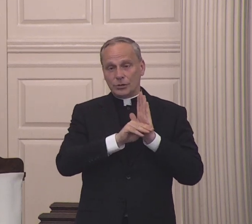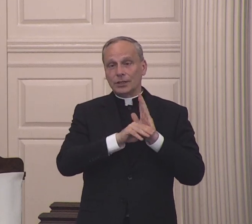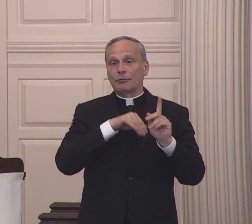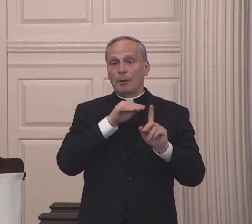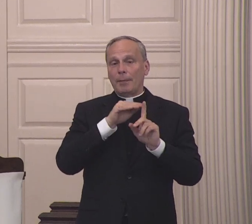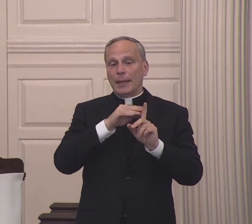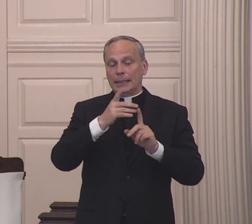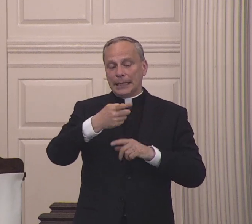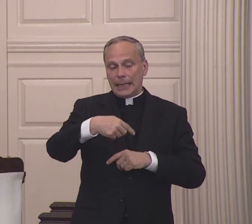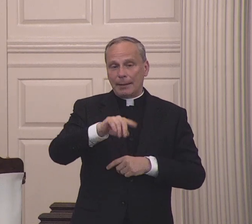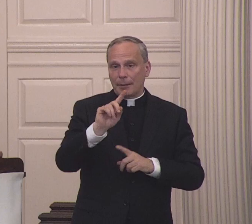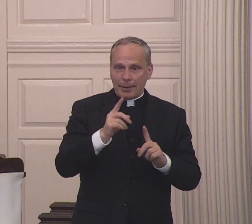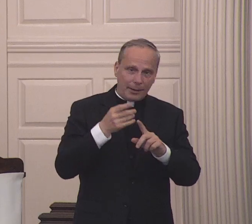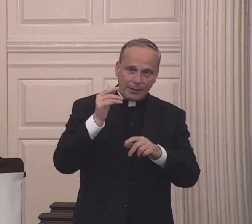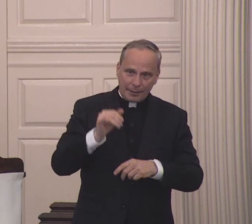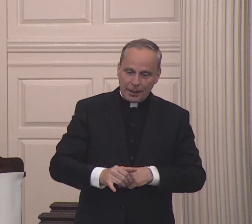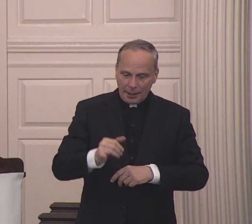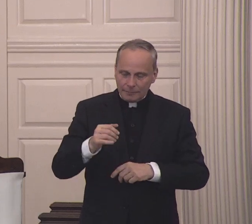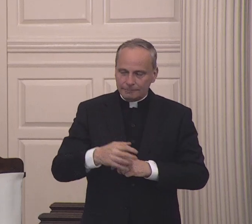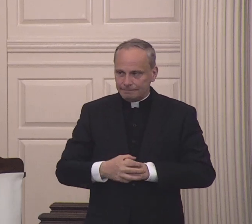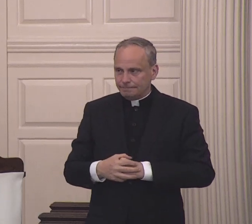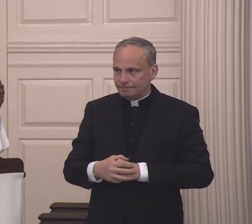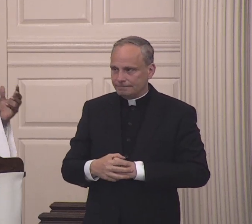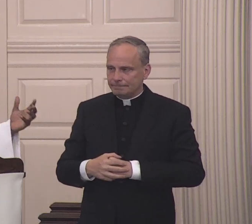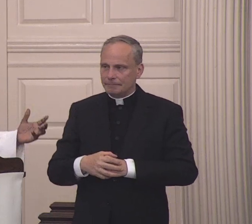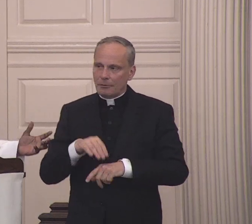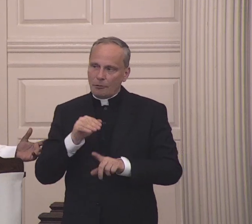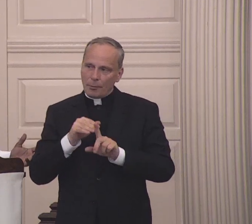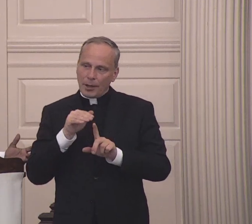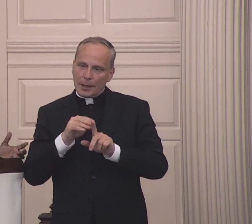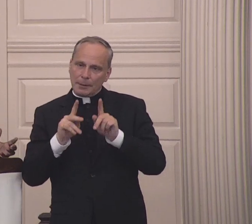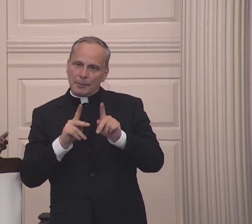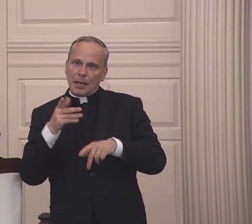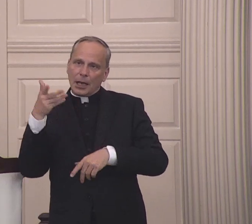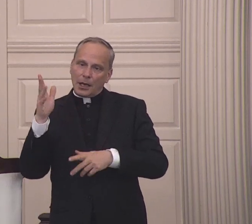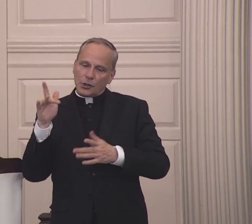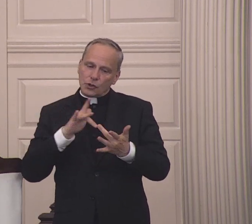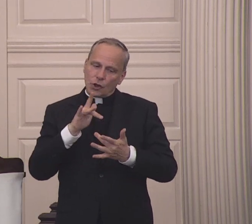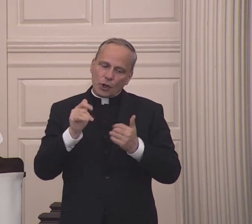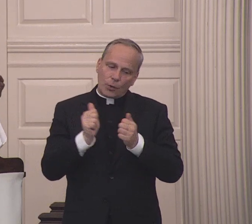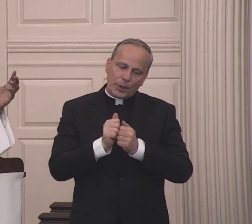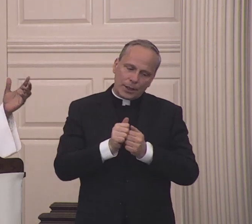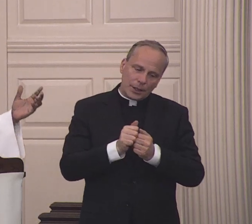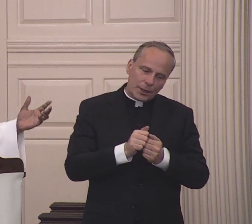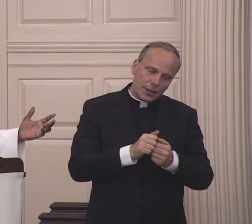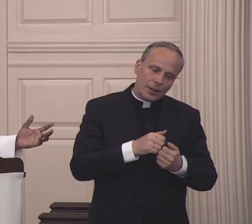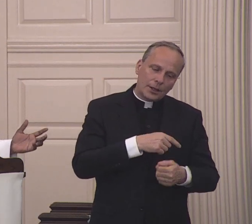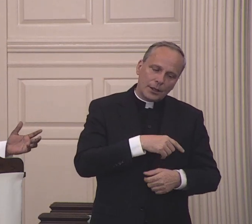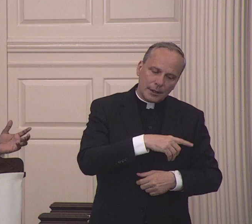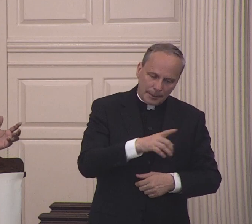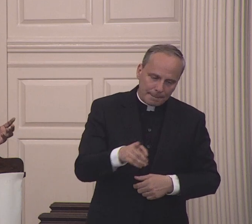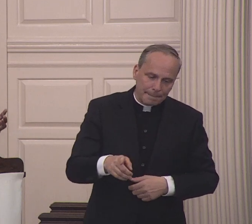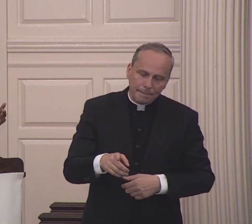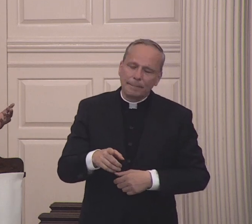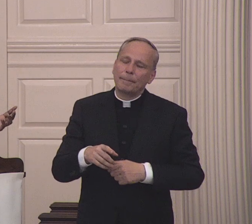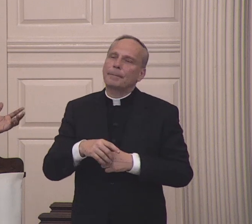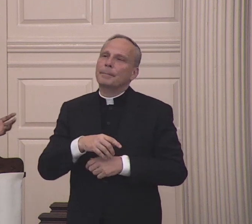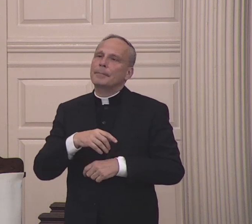did to these people, reminding them of, you know, God journeying with them, God intervening in their